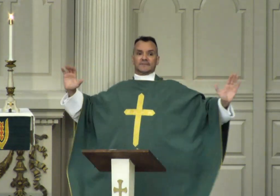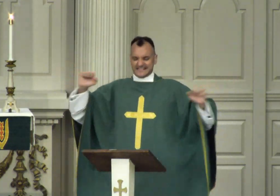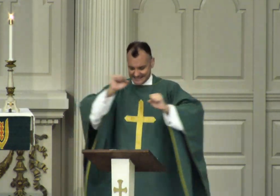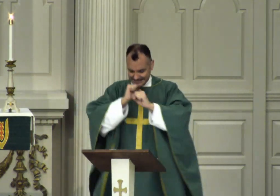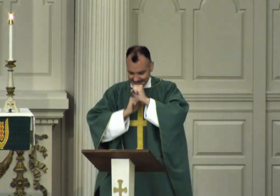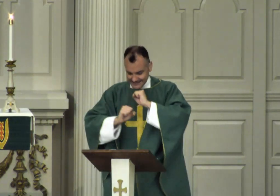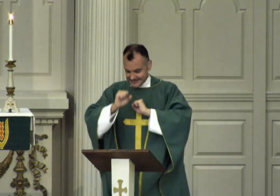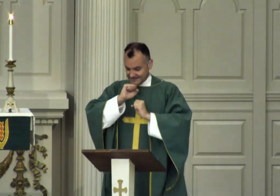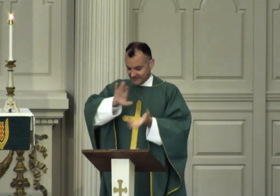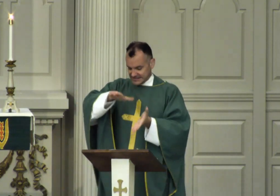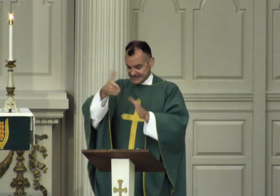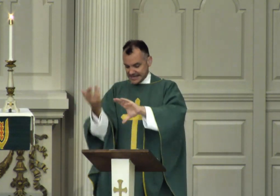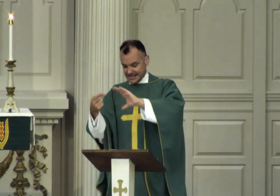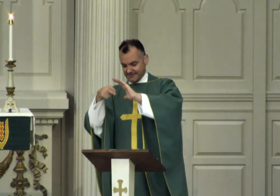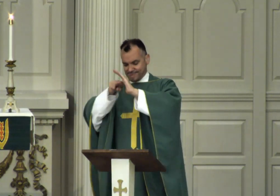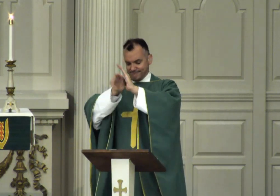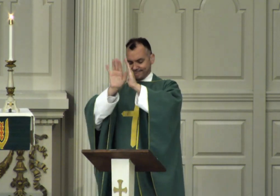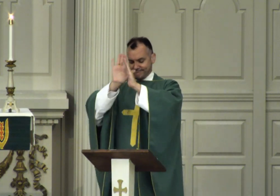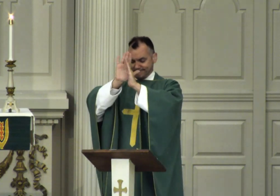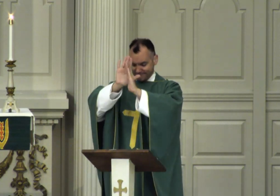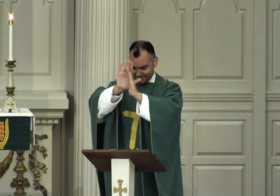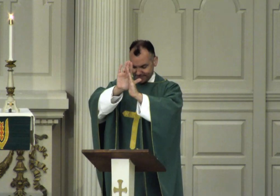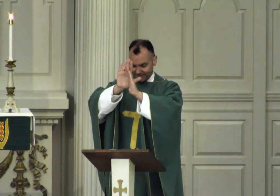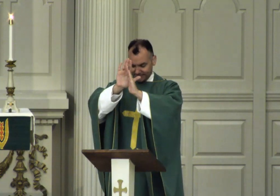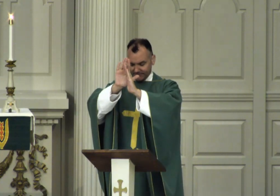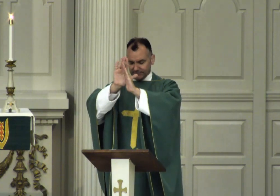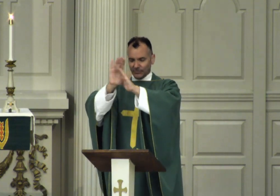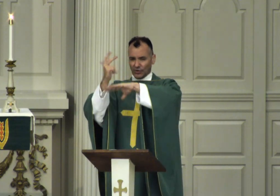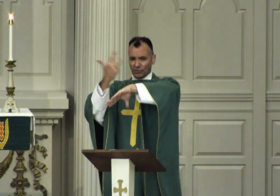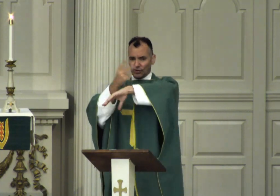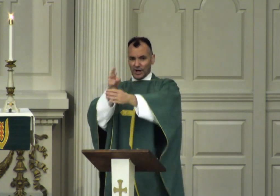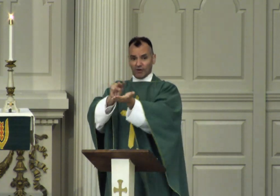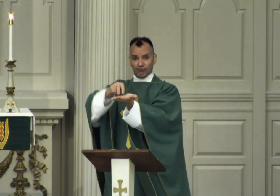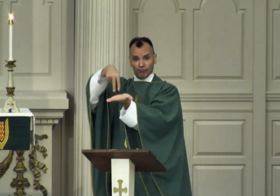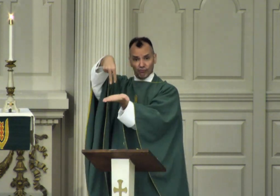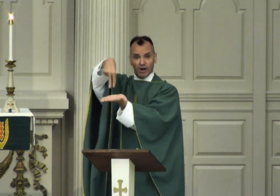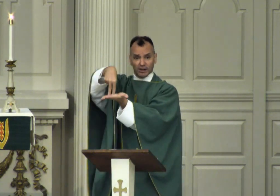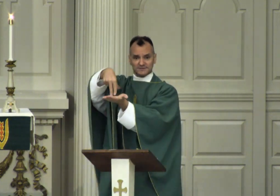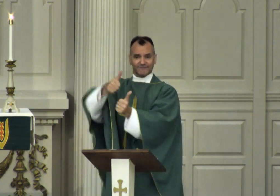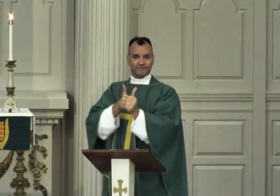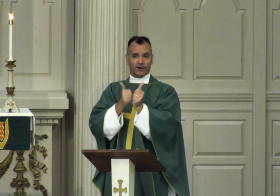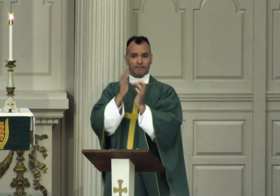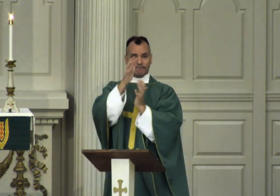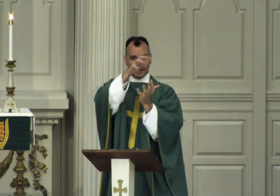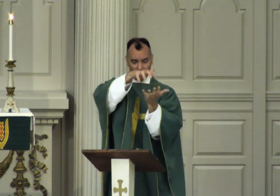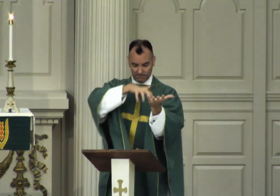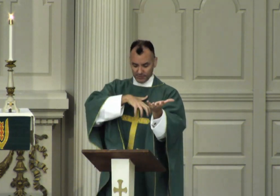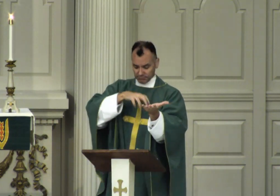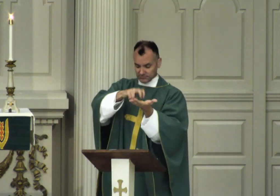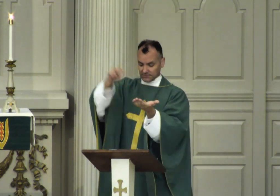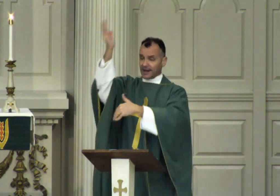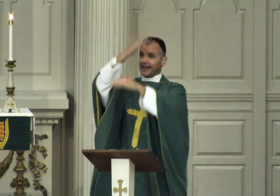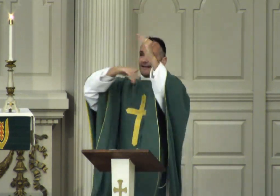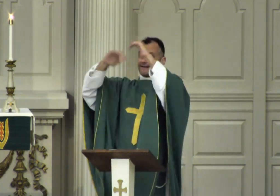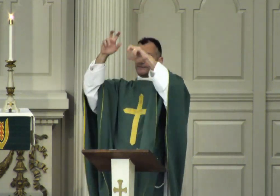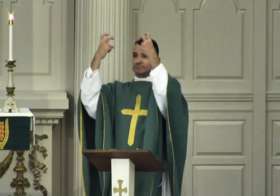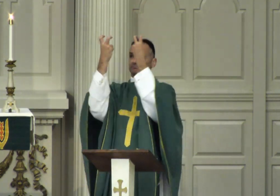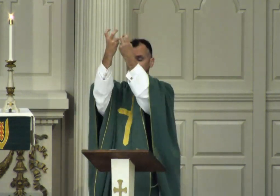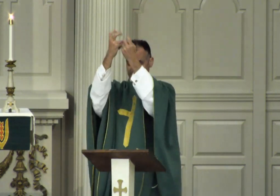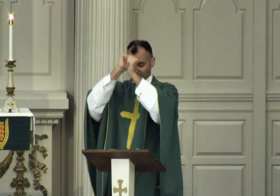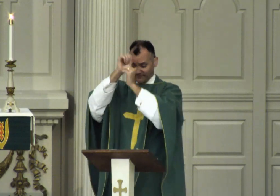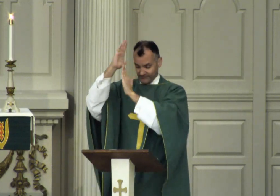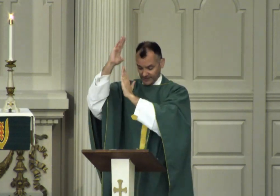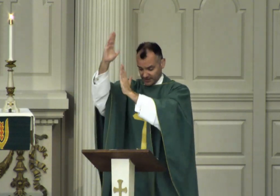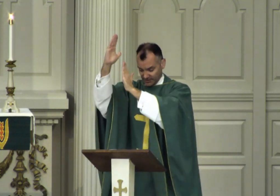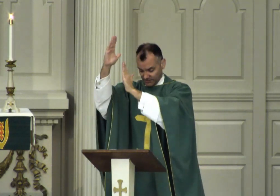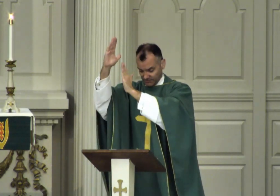He suffered death and was buried, and rose again on the third day in accordance with the Scriptures. He ascended into heaven